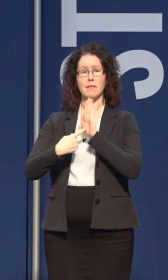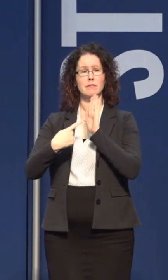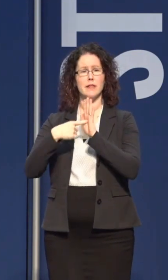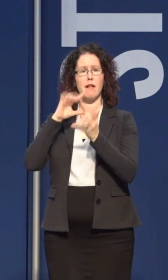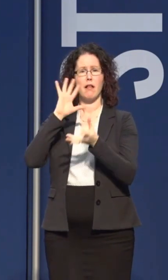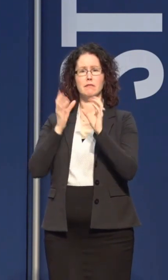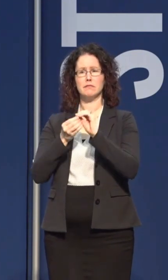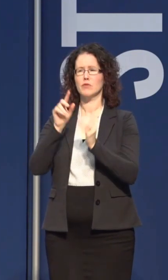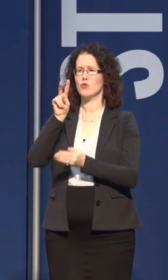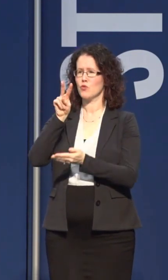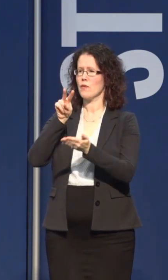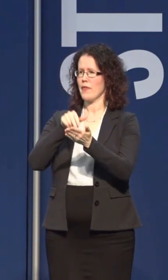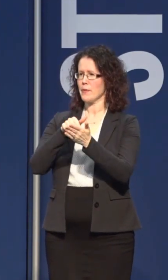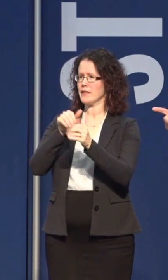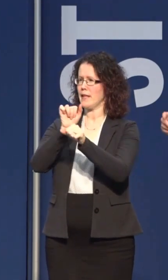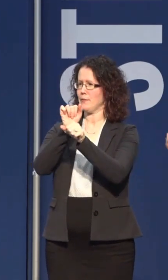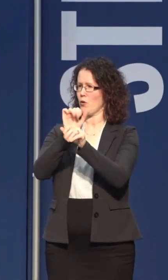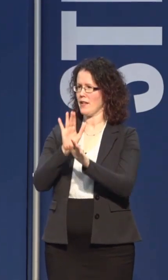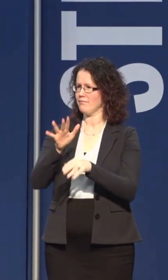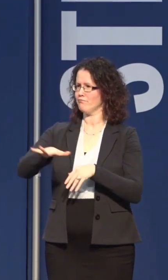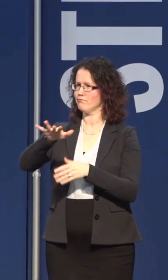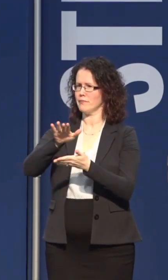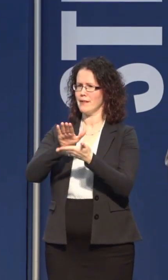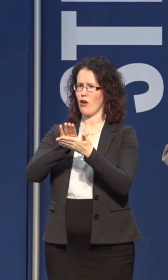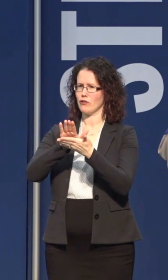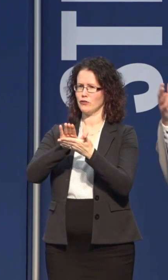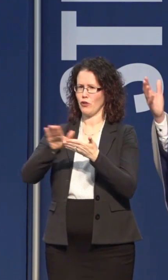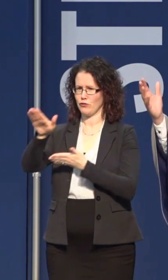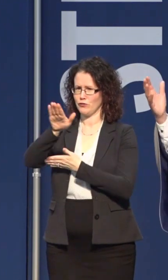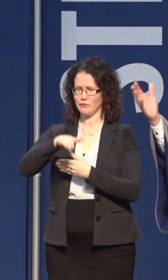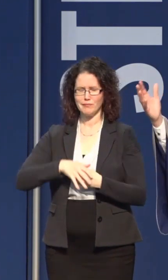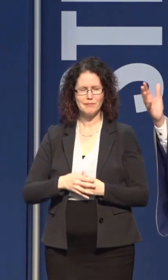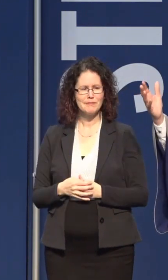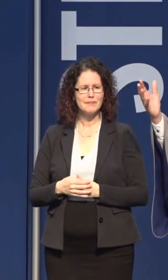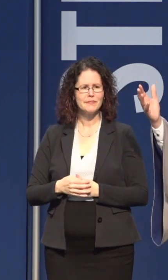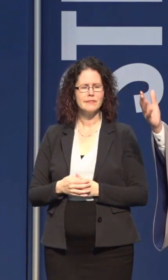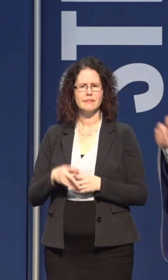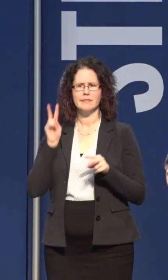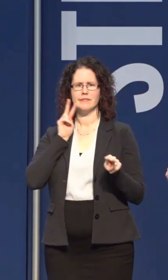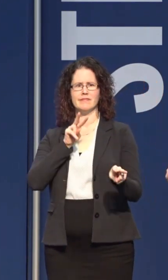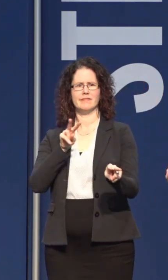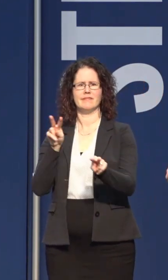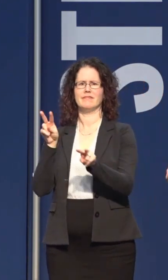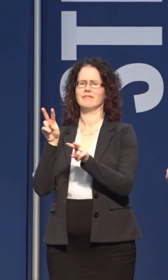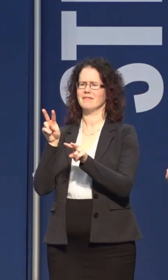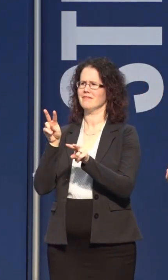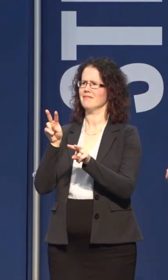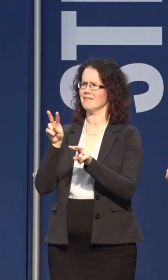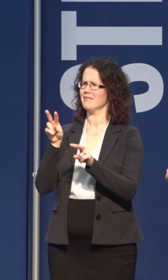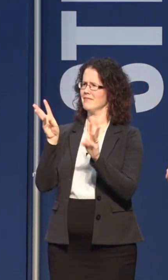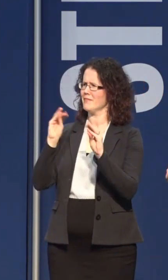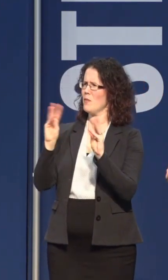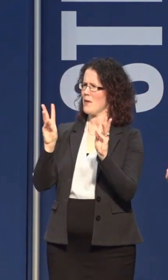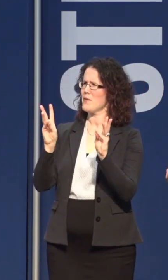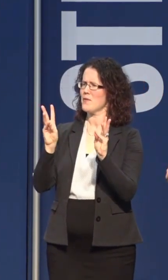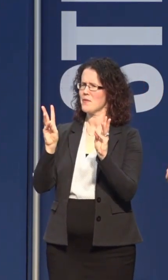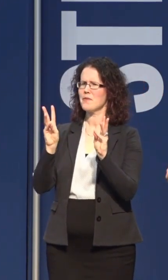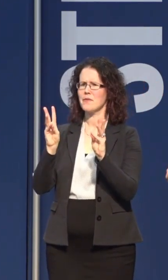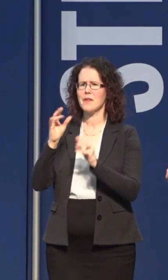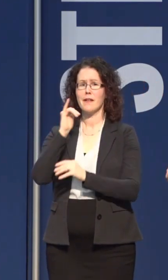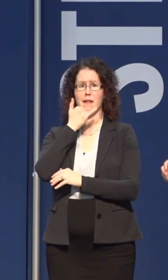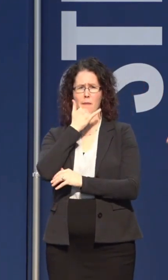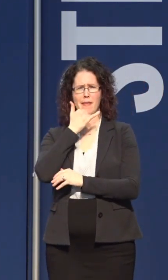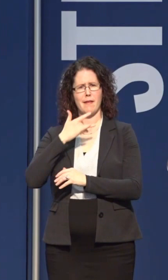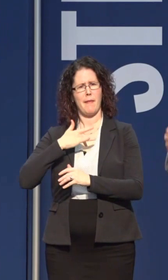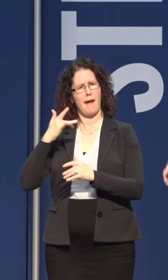College. I just want to say, as Mary mentioned, just look around this incredible room. The support here in Yarmouth has